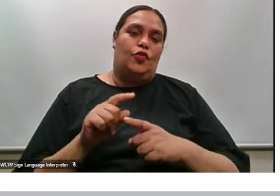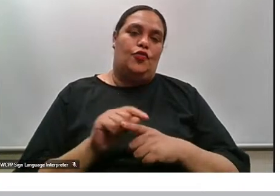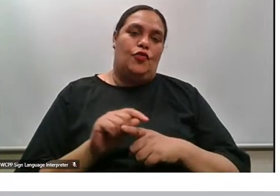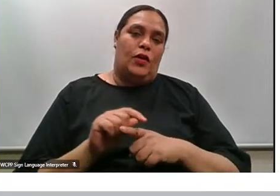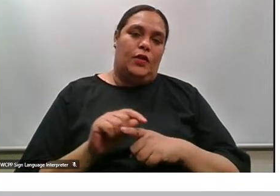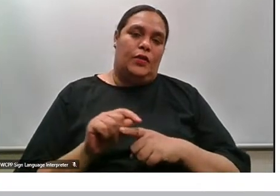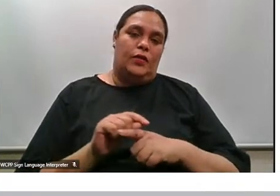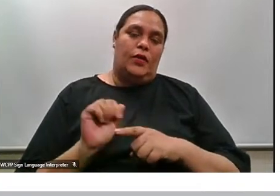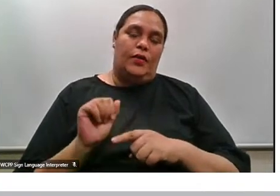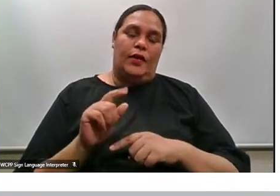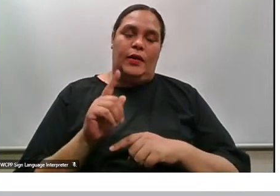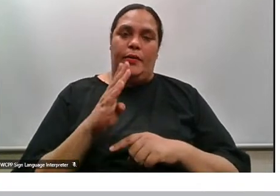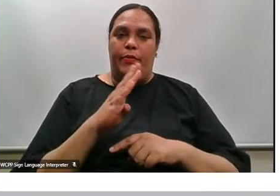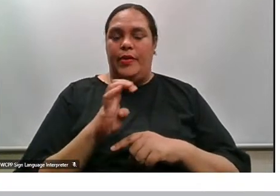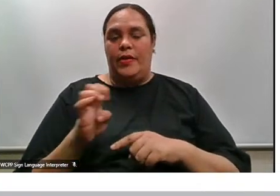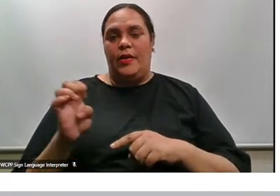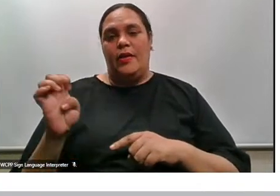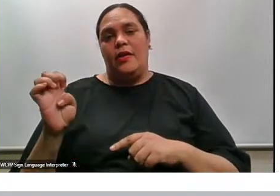the triple B